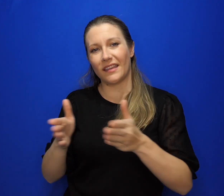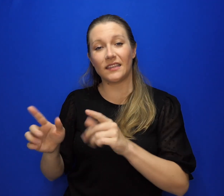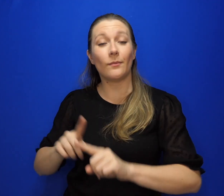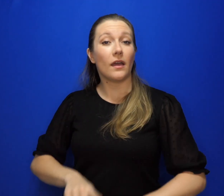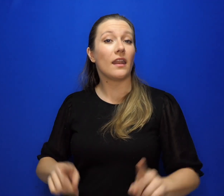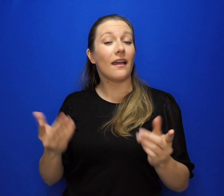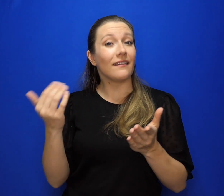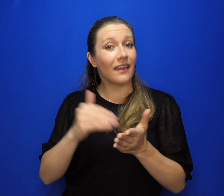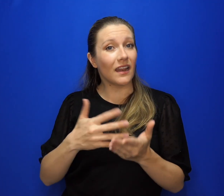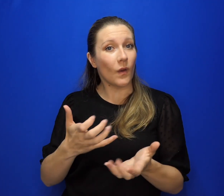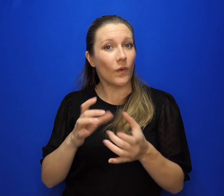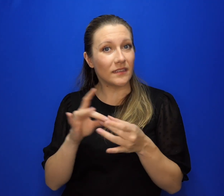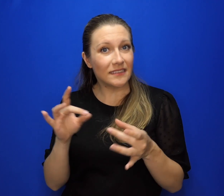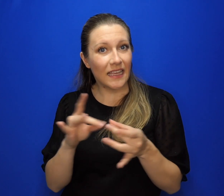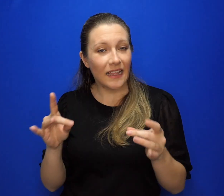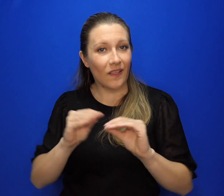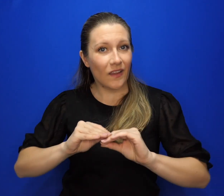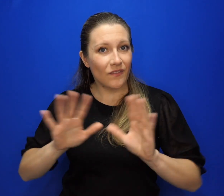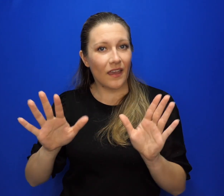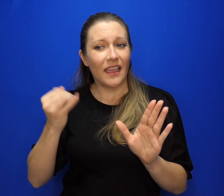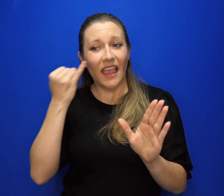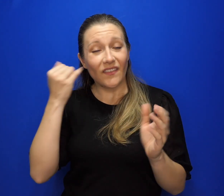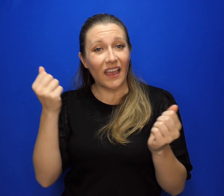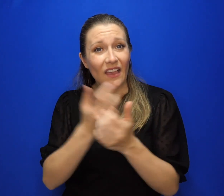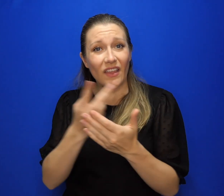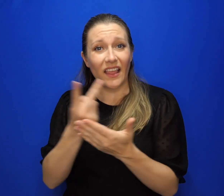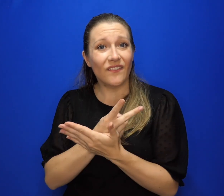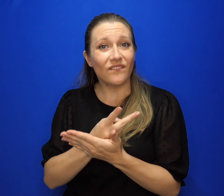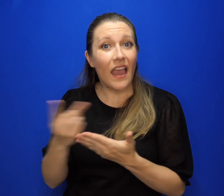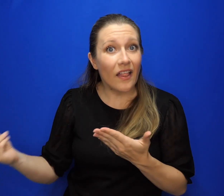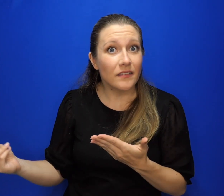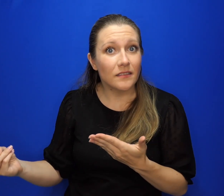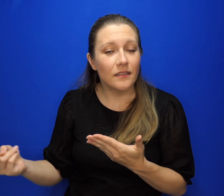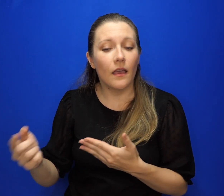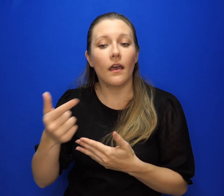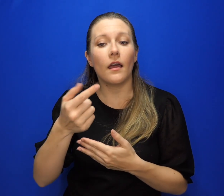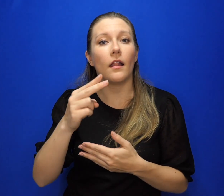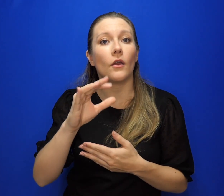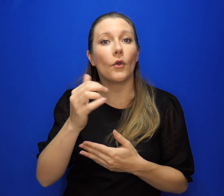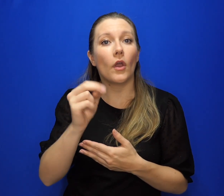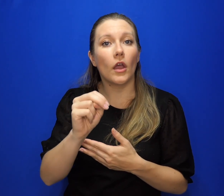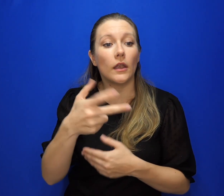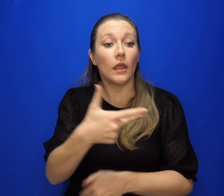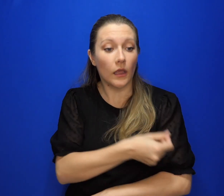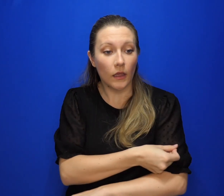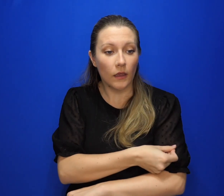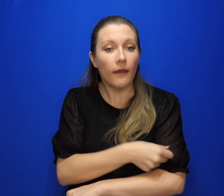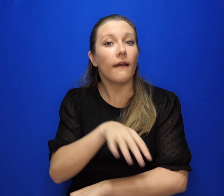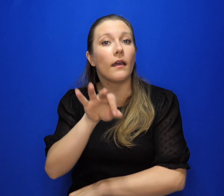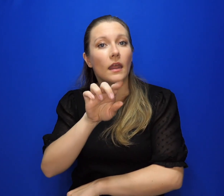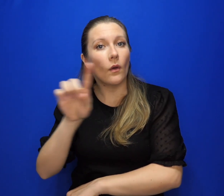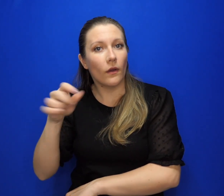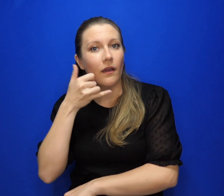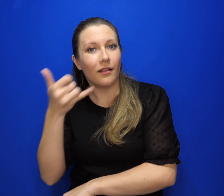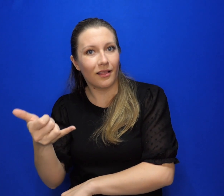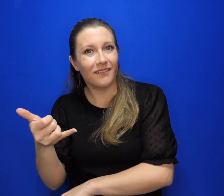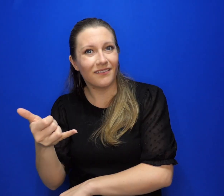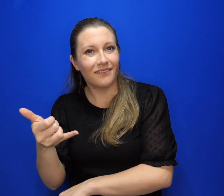if all else fails, glucagon 911. Yes, absolutely. Let's not have. What did my